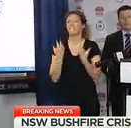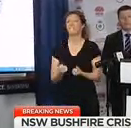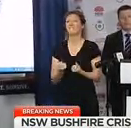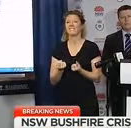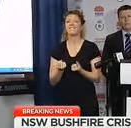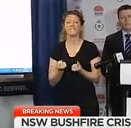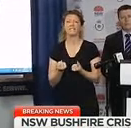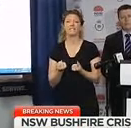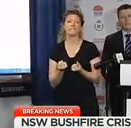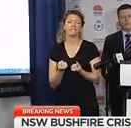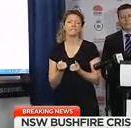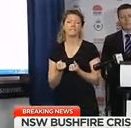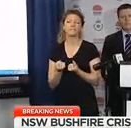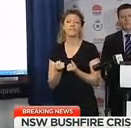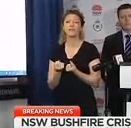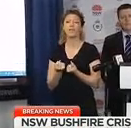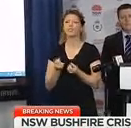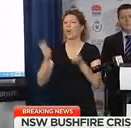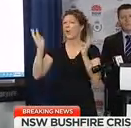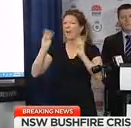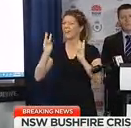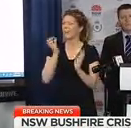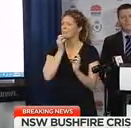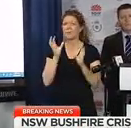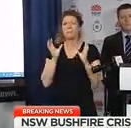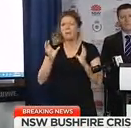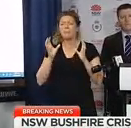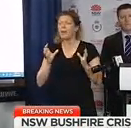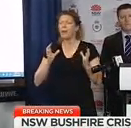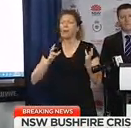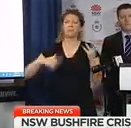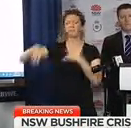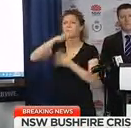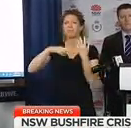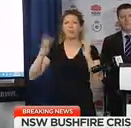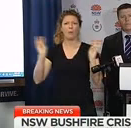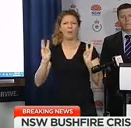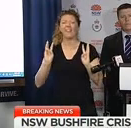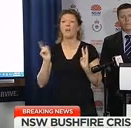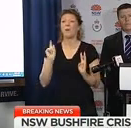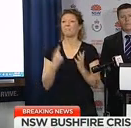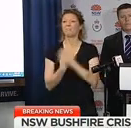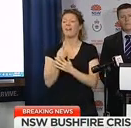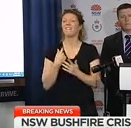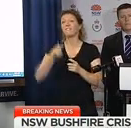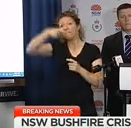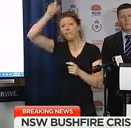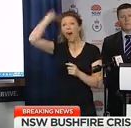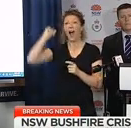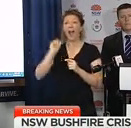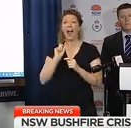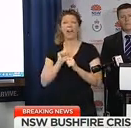and unstable weather dynamics, to the point that we withdrew firefighters and